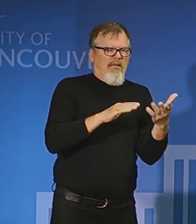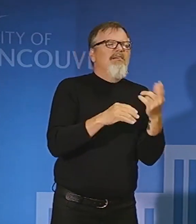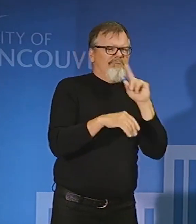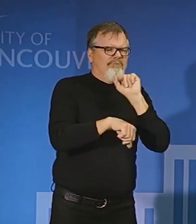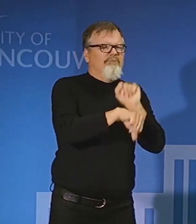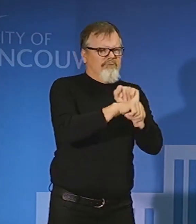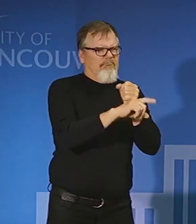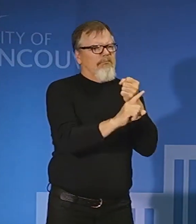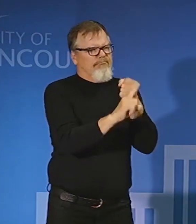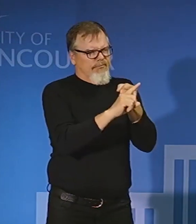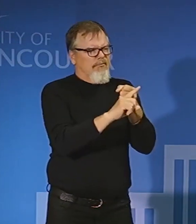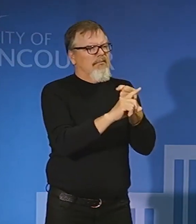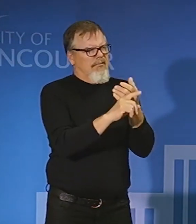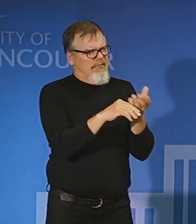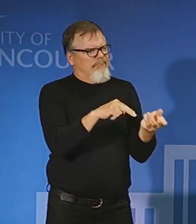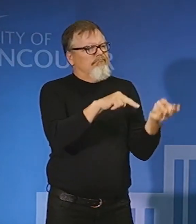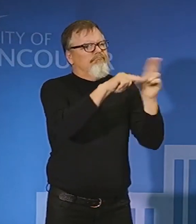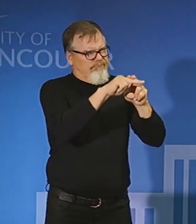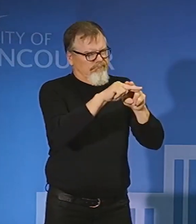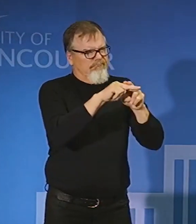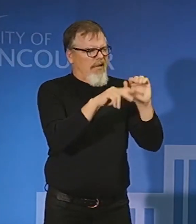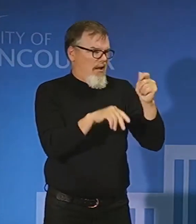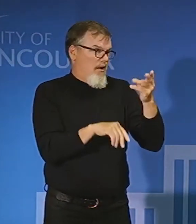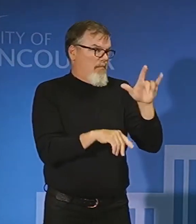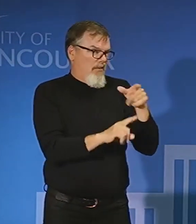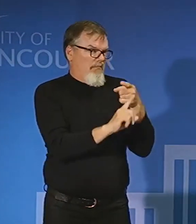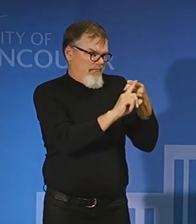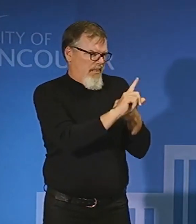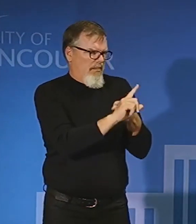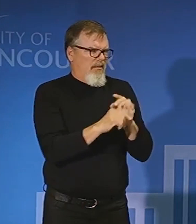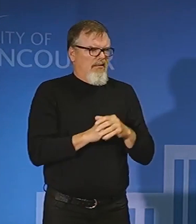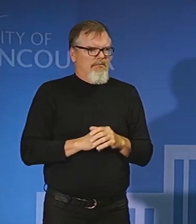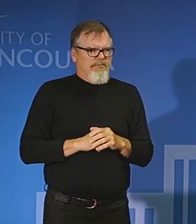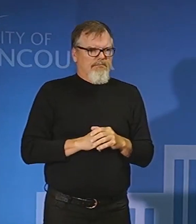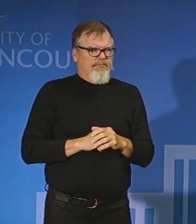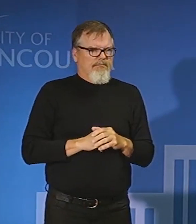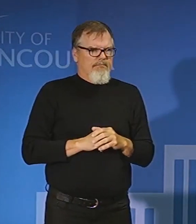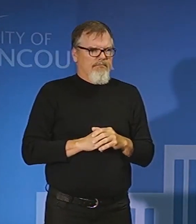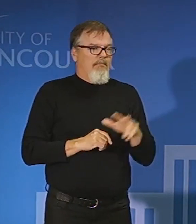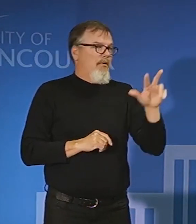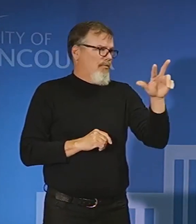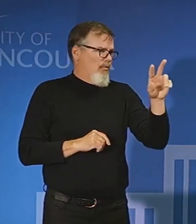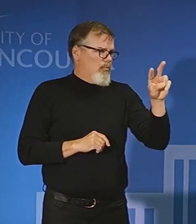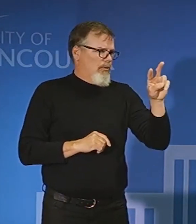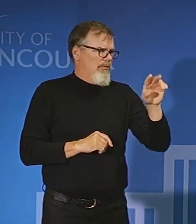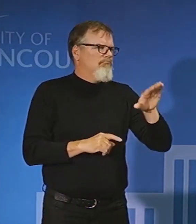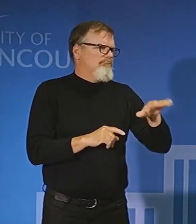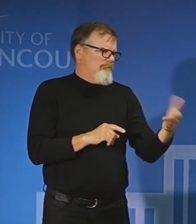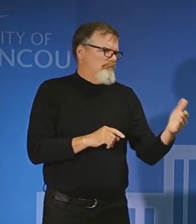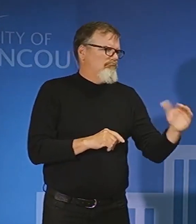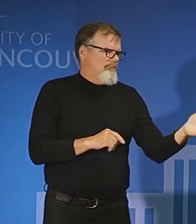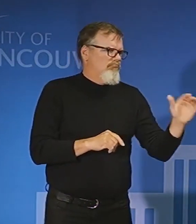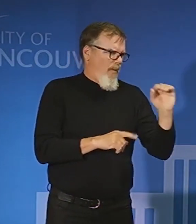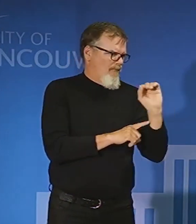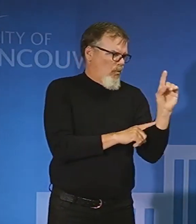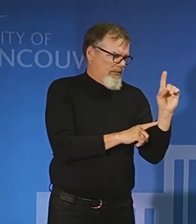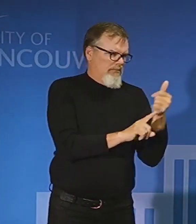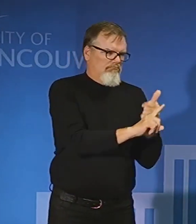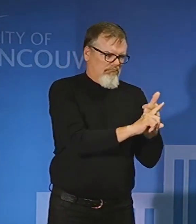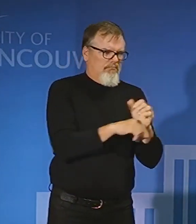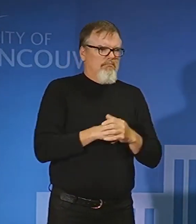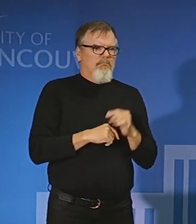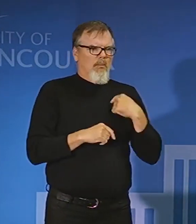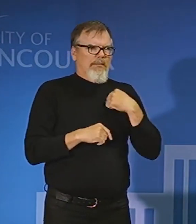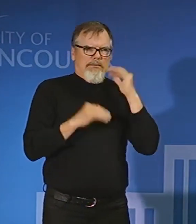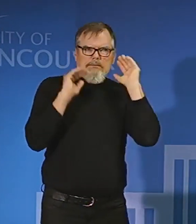This was across the province. In Vancouver, there were 32 reported deaths. That's the most we've had in many months. And that's concerning to us. It's about double what